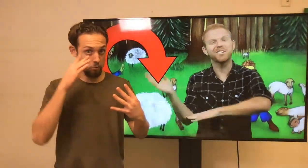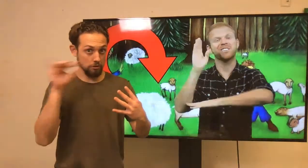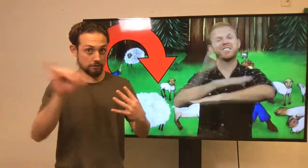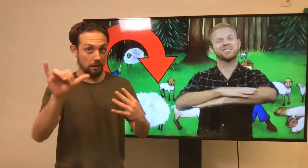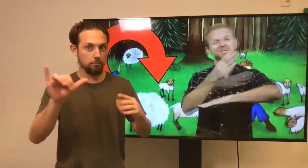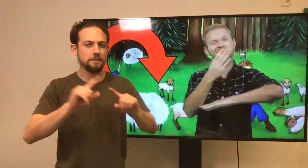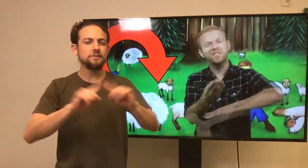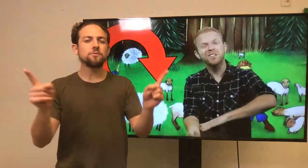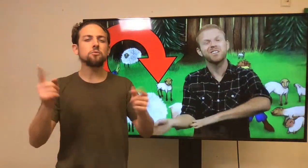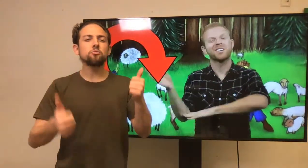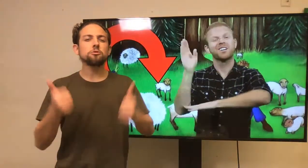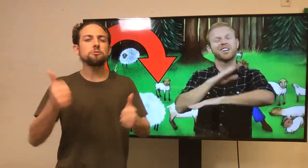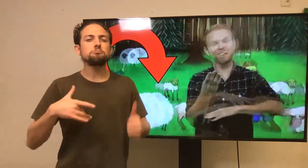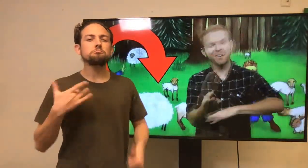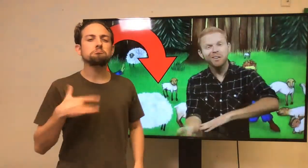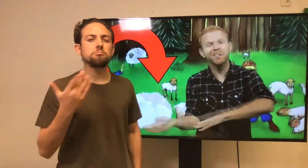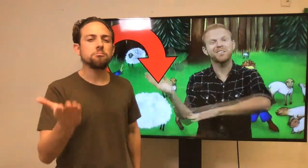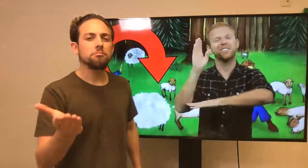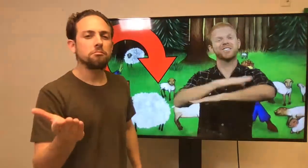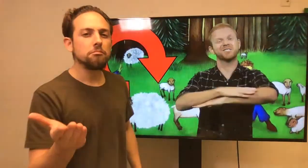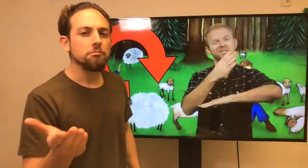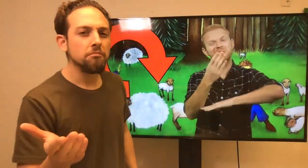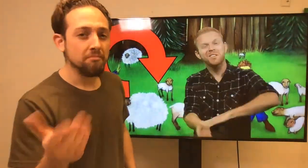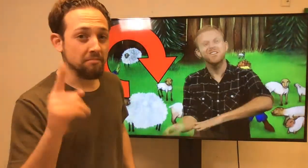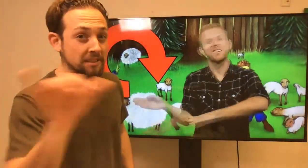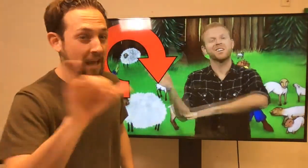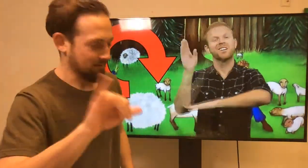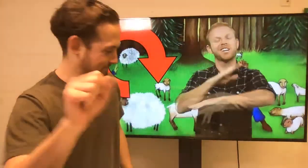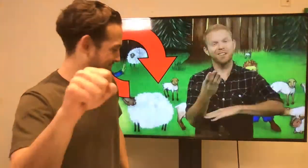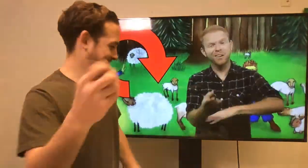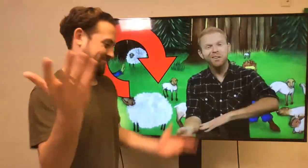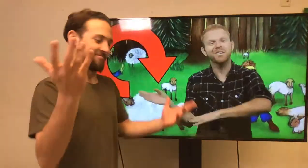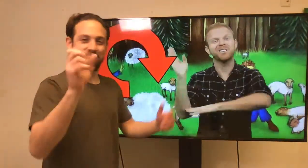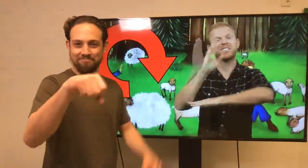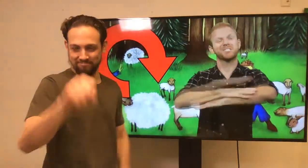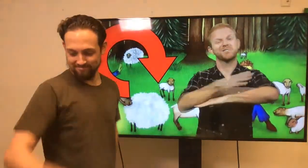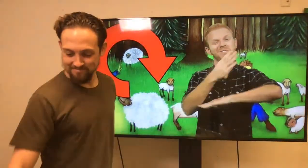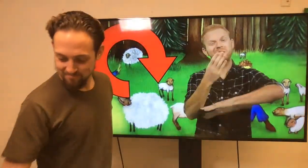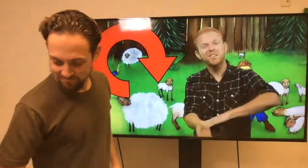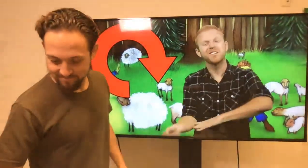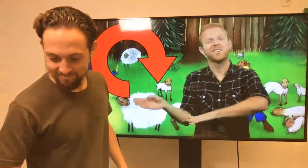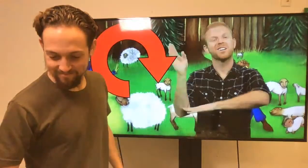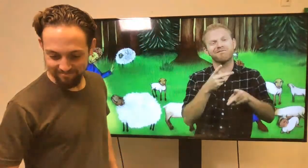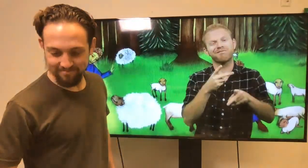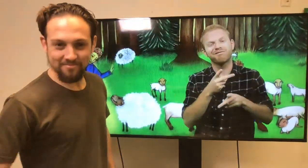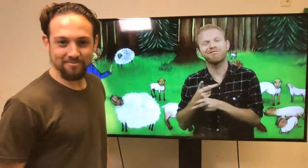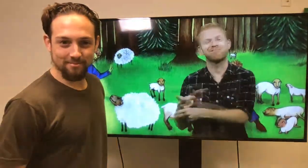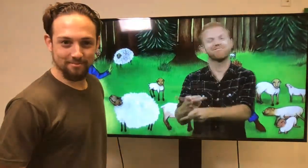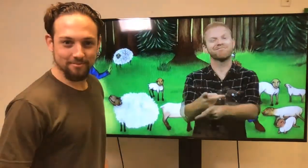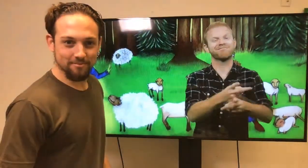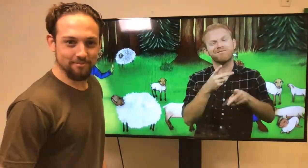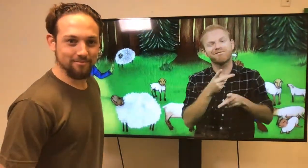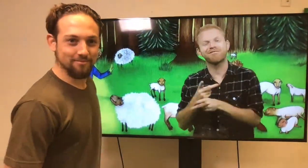Now let's look at the fourth sign. Do you think it'll be the same circular pattern or something different? Probably the